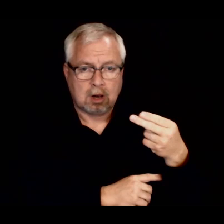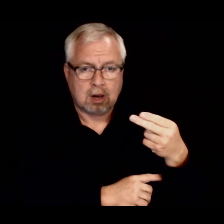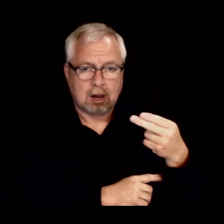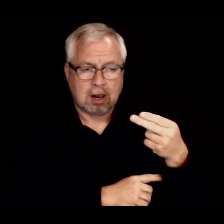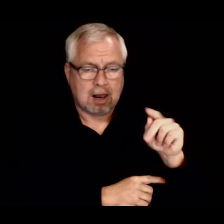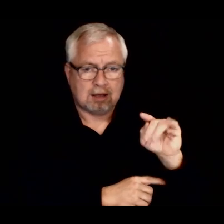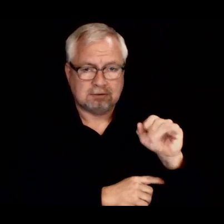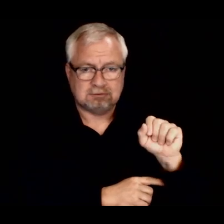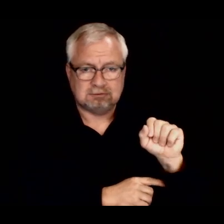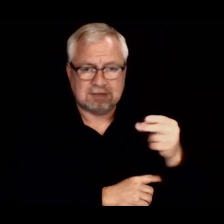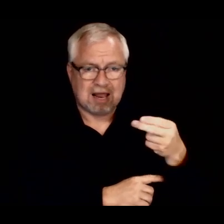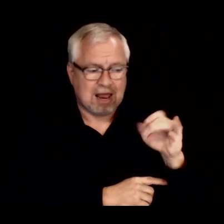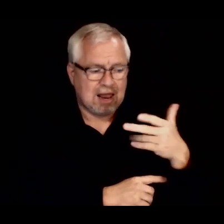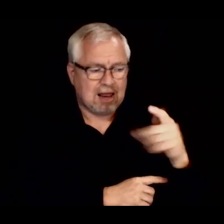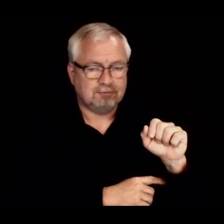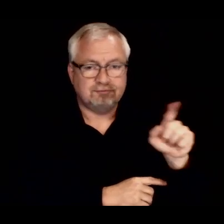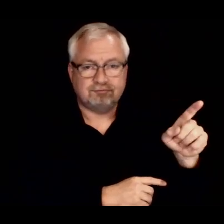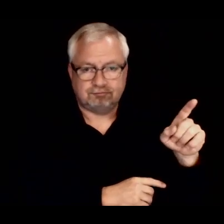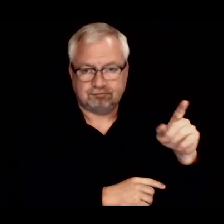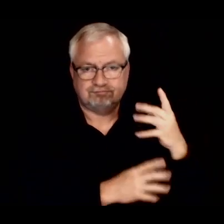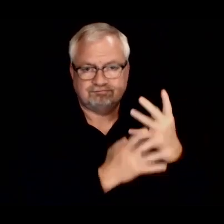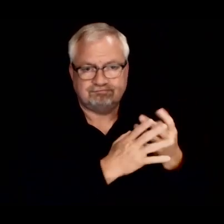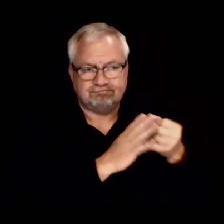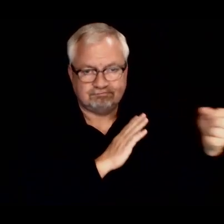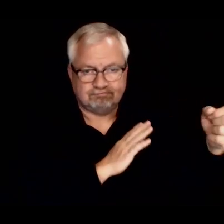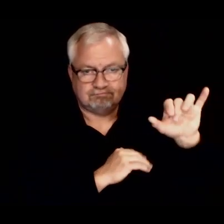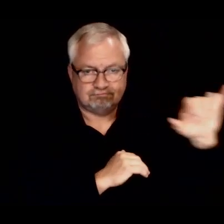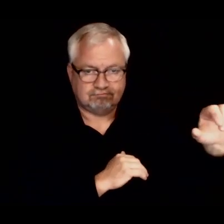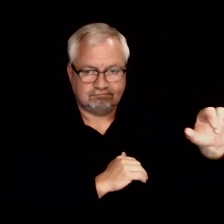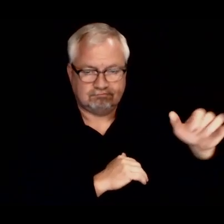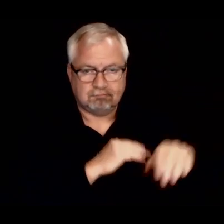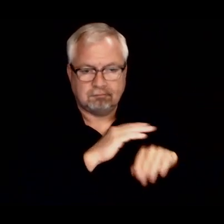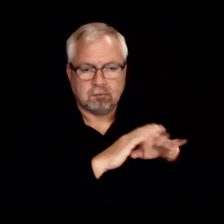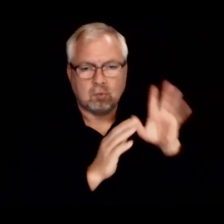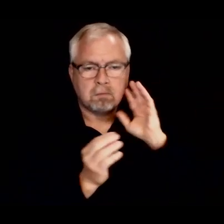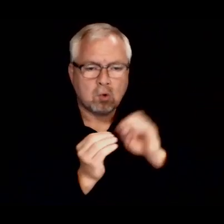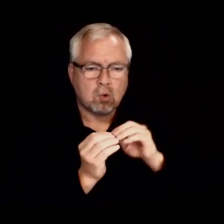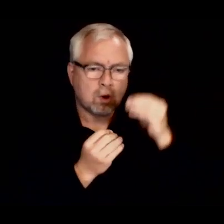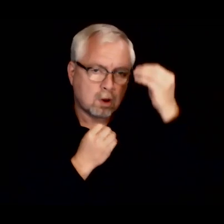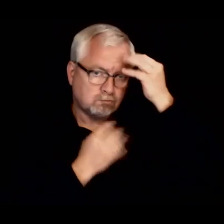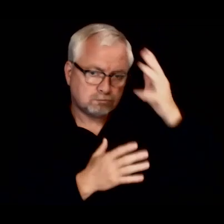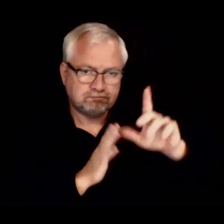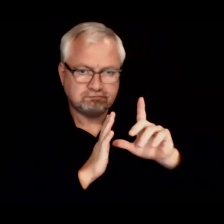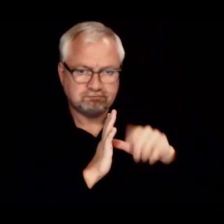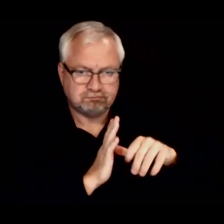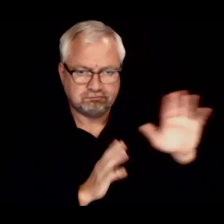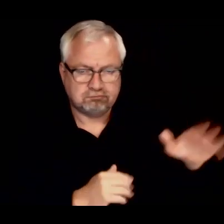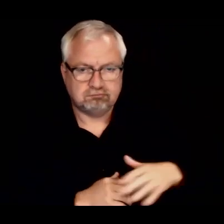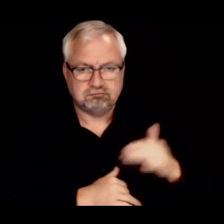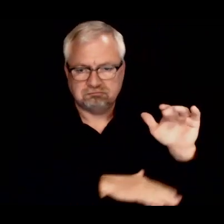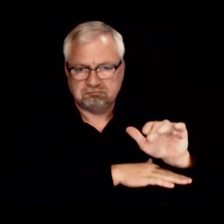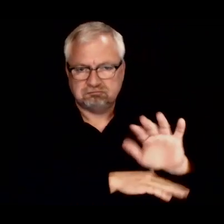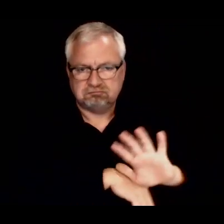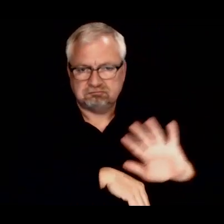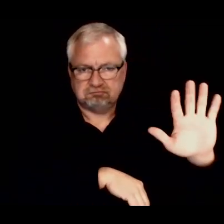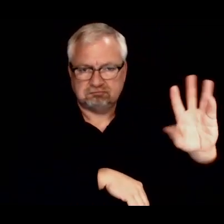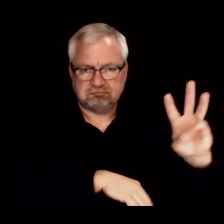June 29th. We'll, of course, have more on this story for you tonight at 5 and 6. Well, the Department of Health's daily briefing is now underway, so let's listen